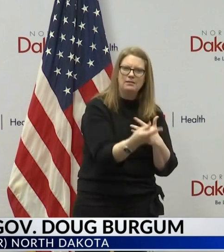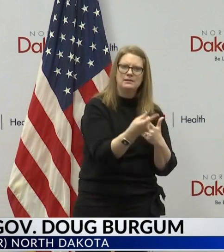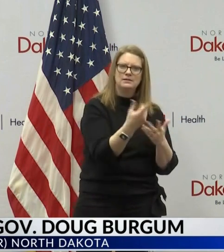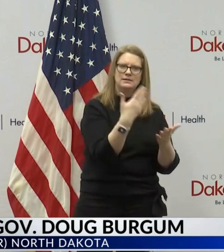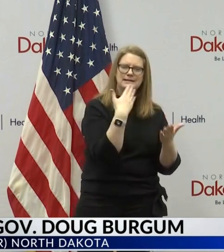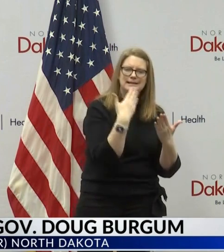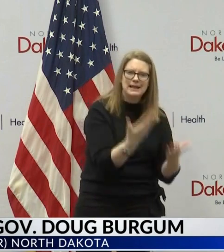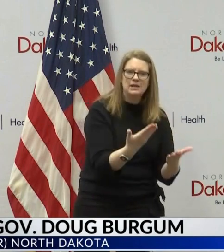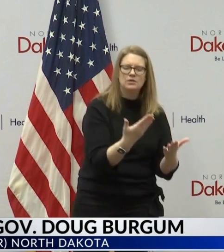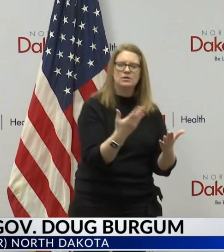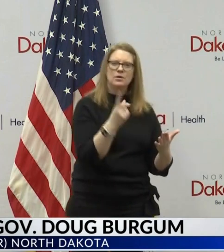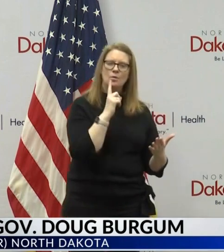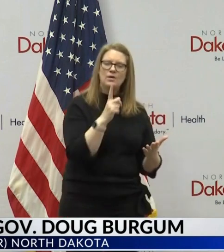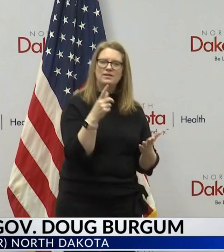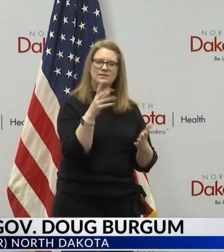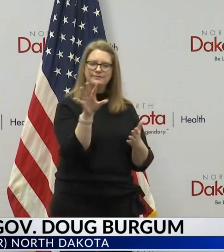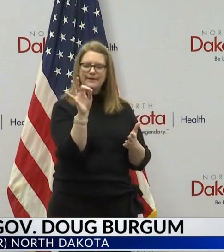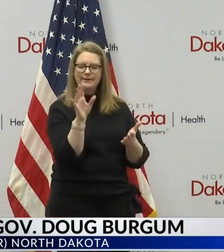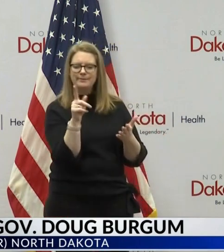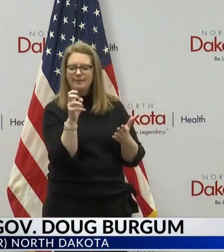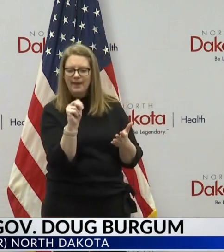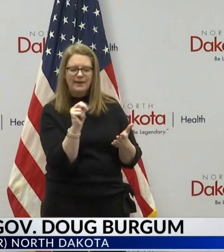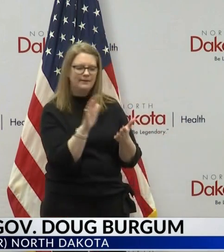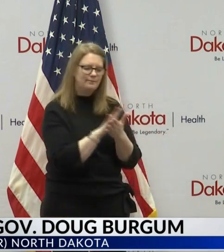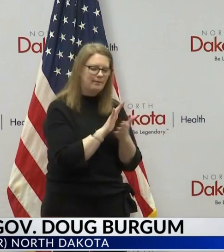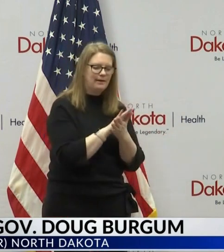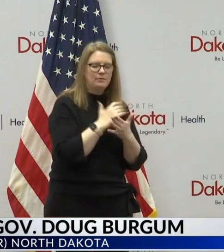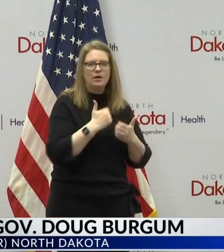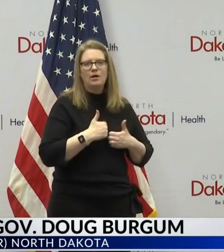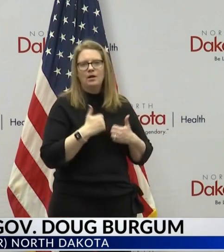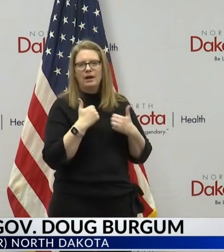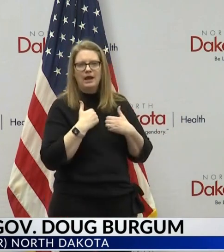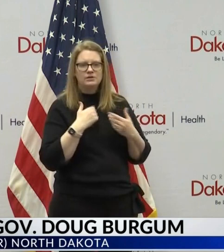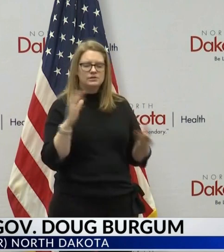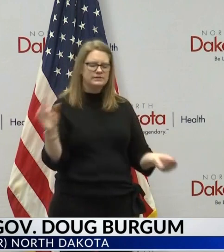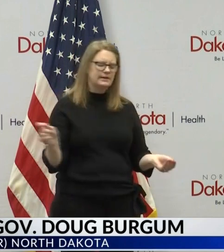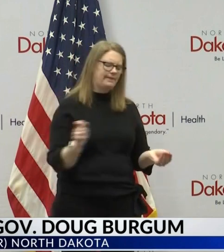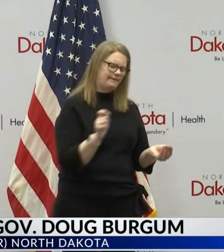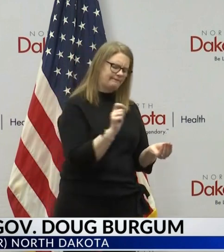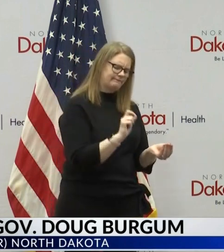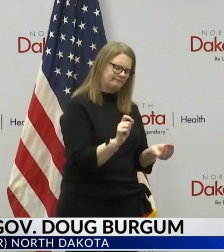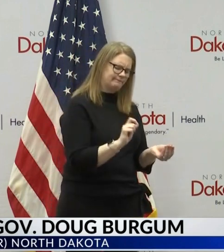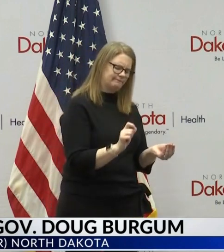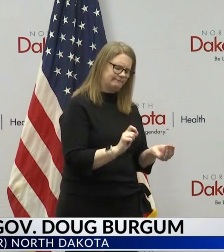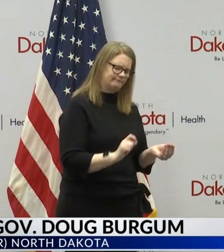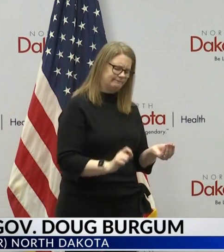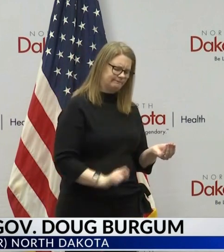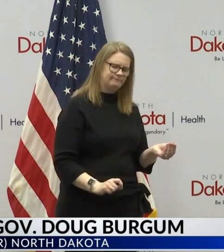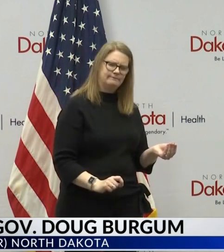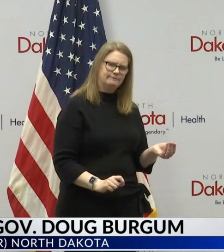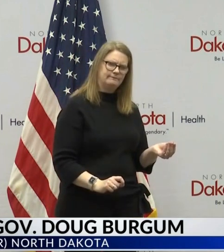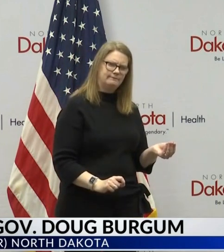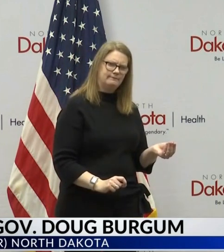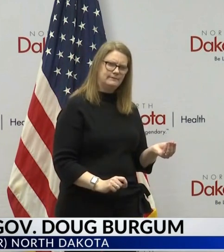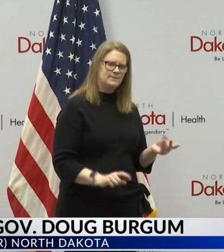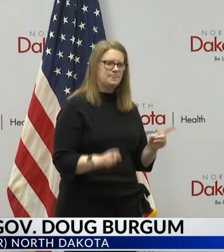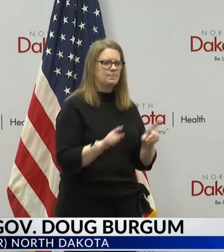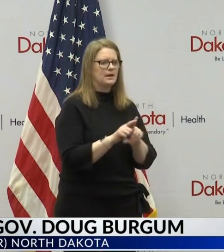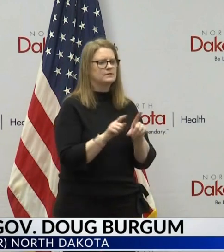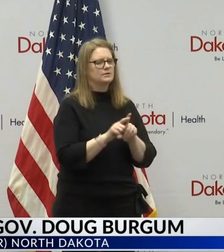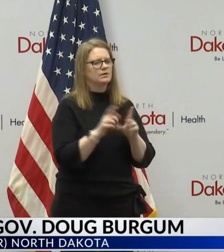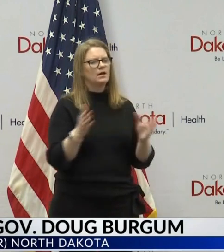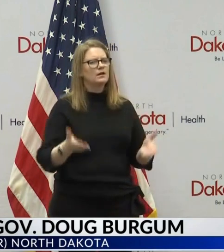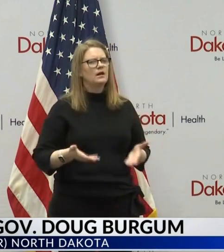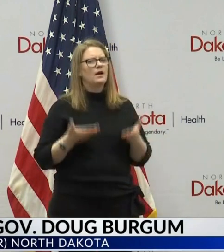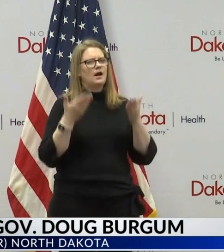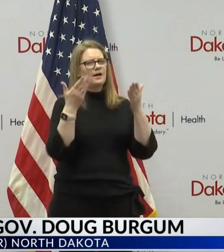pen and paper and write it down and find an address. I mean, that seems like a big lift to do that. So we're going to offer some more incremental things today. And